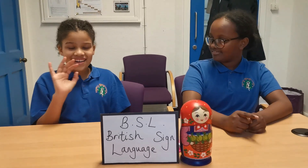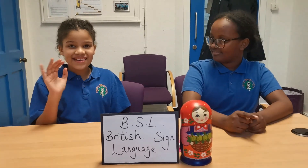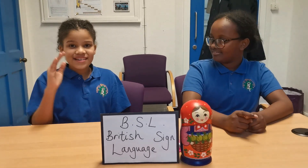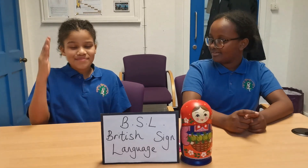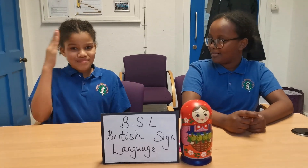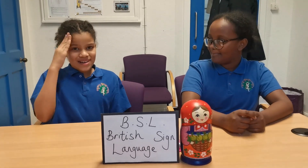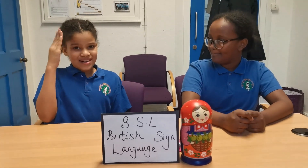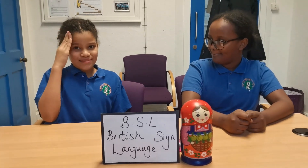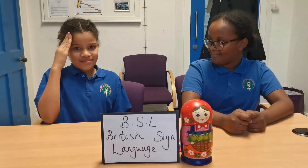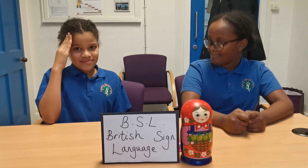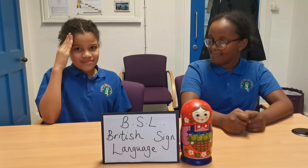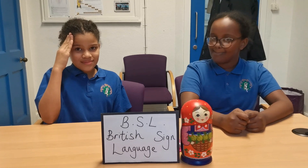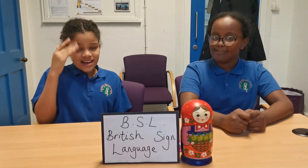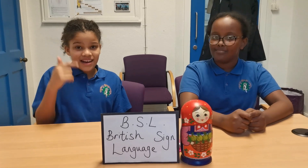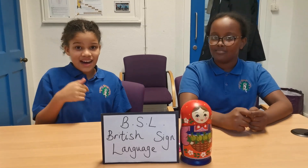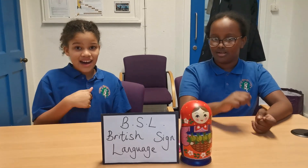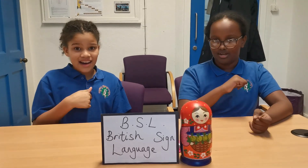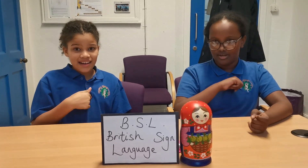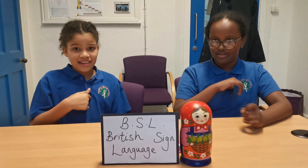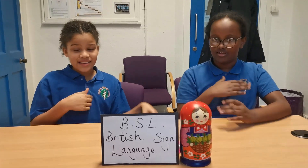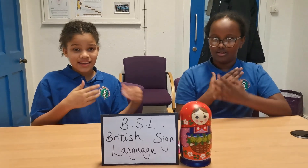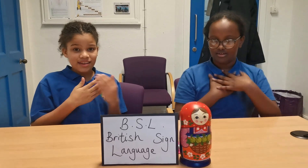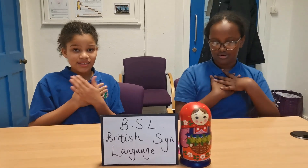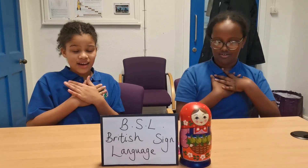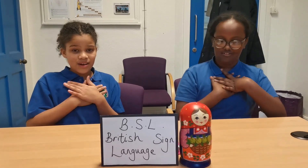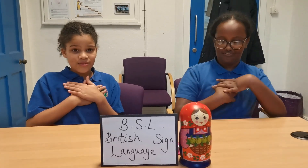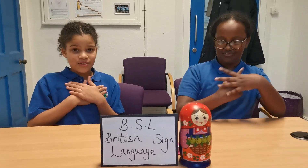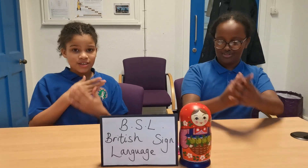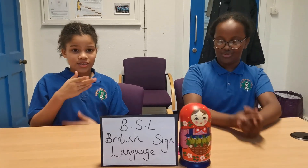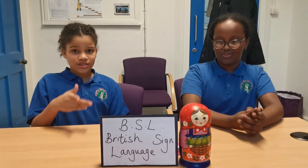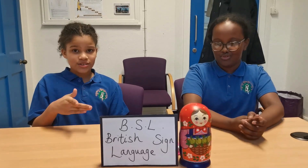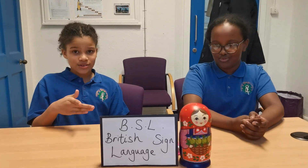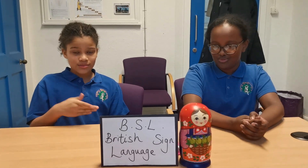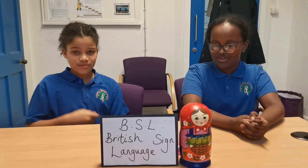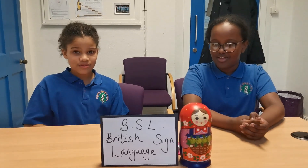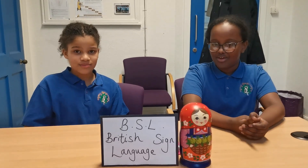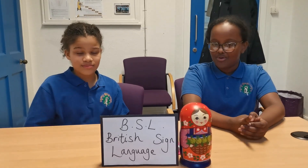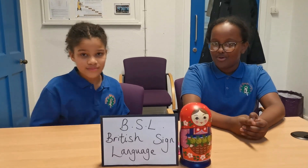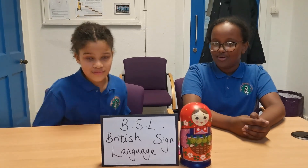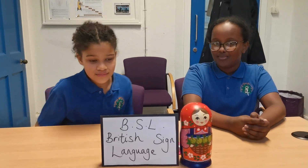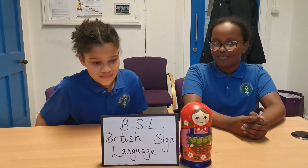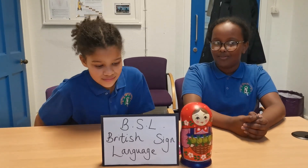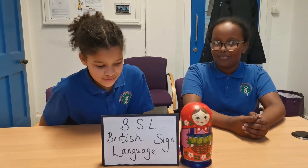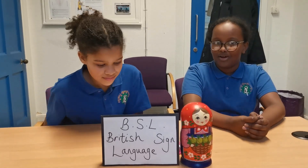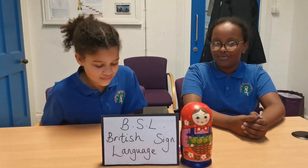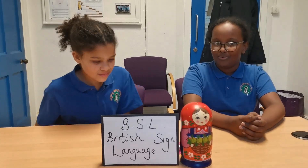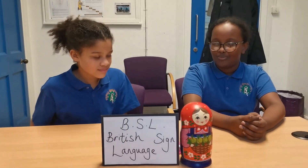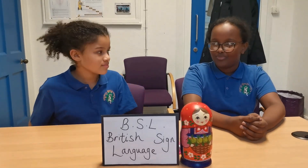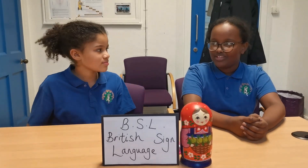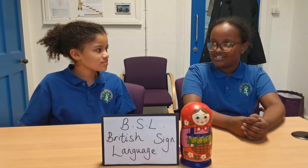Hi, Mum. I love you. What about, is